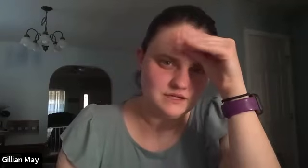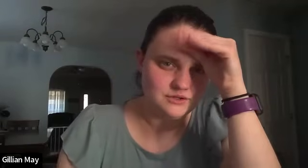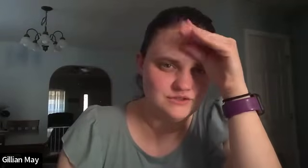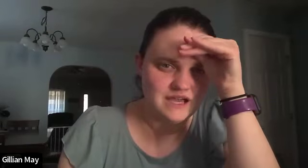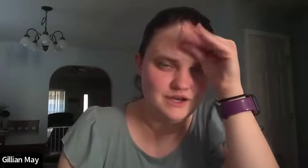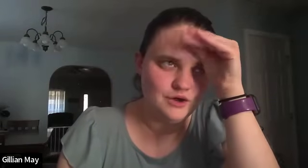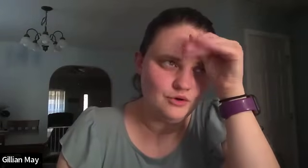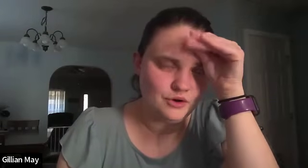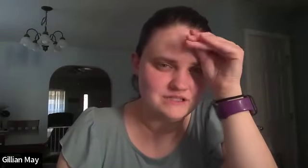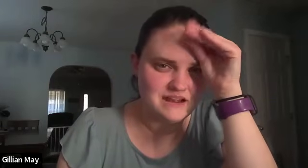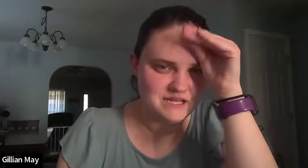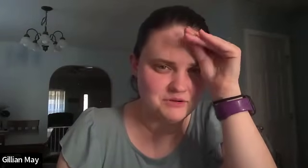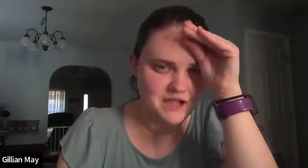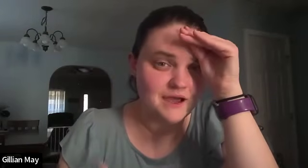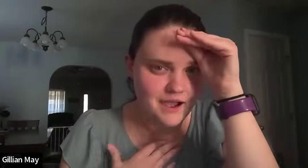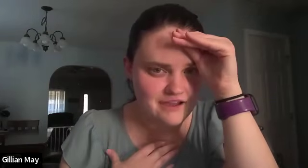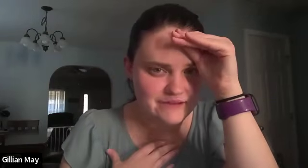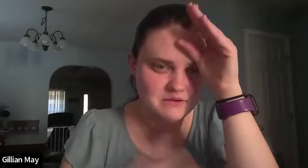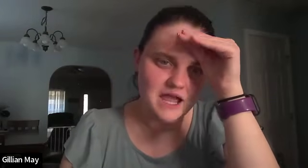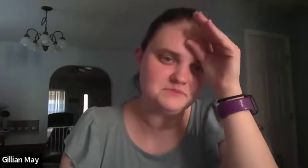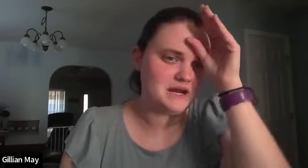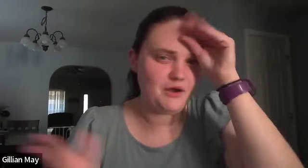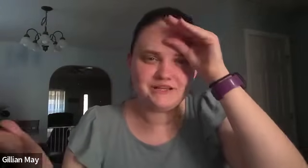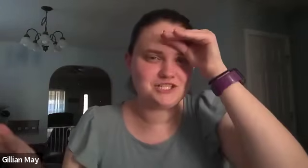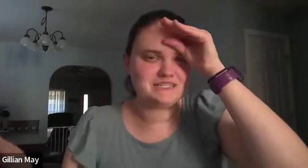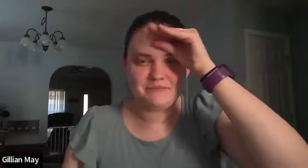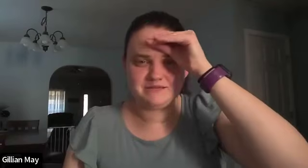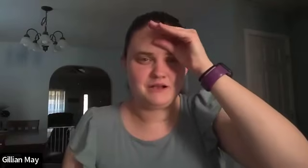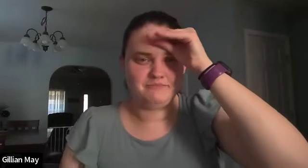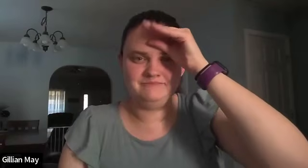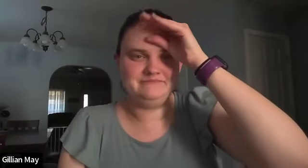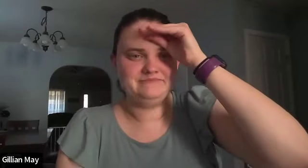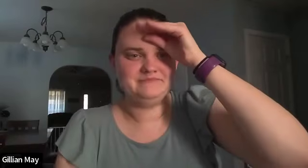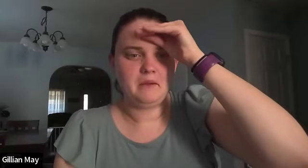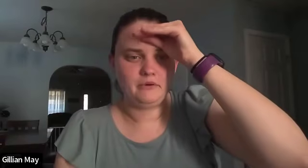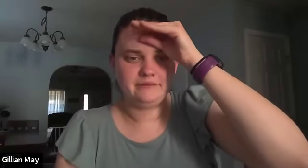what I use. I know girls can have baseball caps. I have baseball caps, but I always just say a baseball cap. Boy.